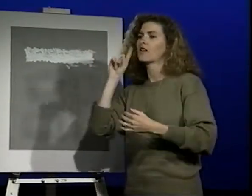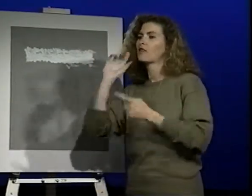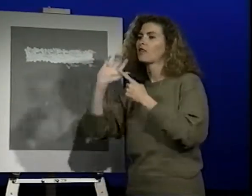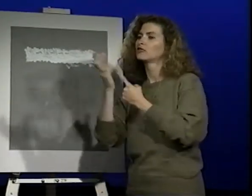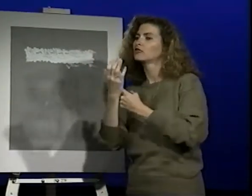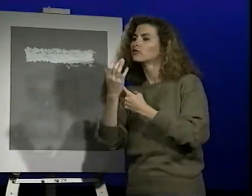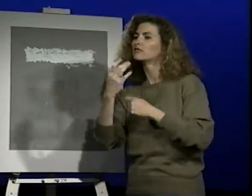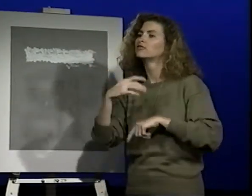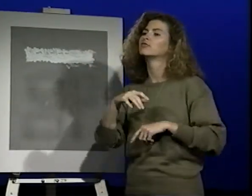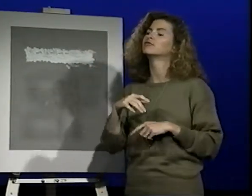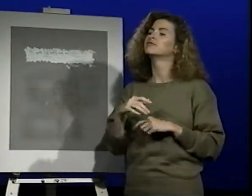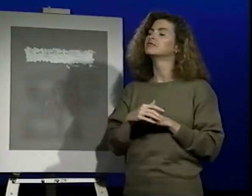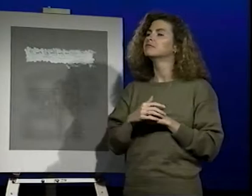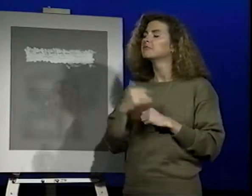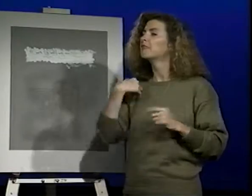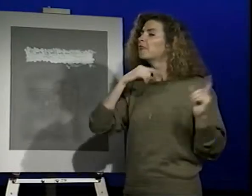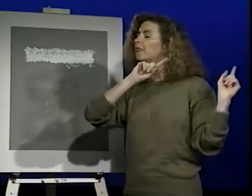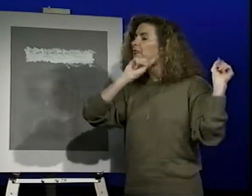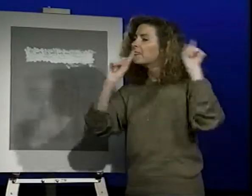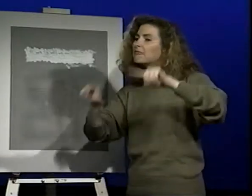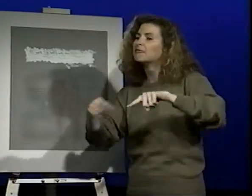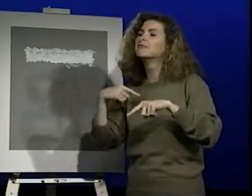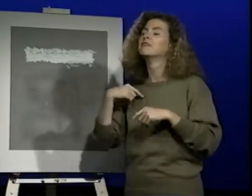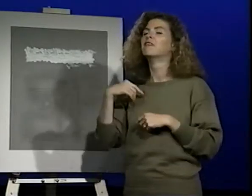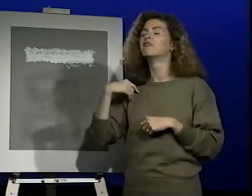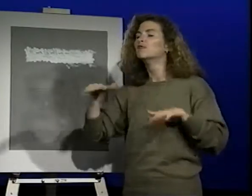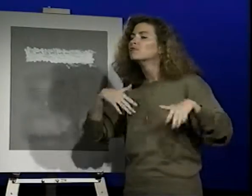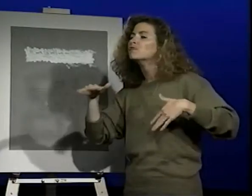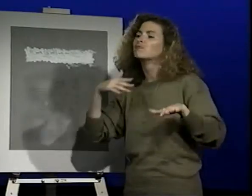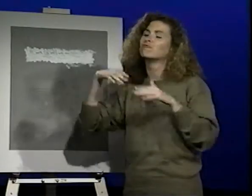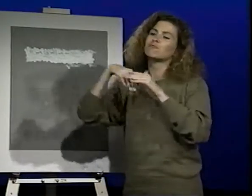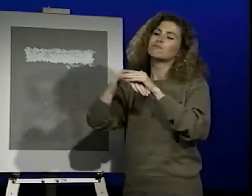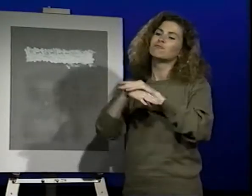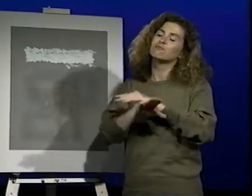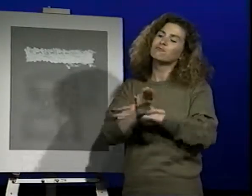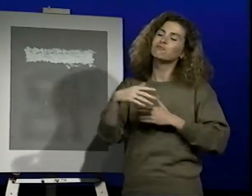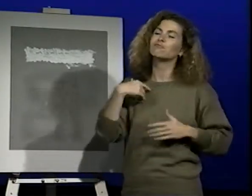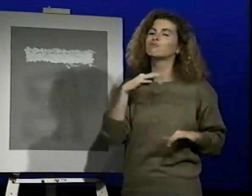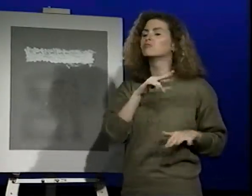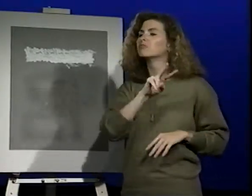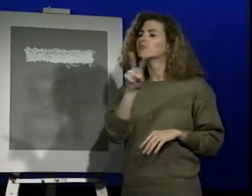and at the festival there were various activities that concerned deaf culture.